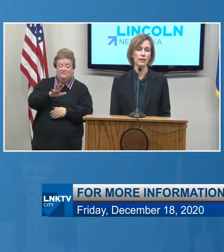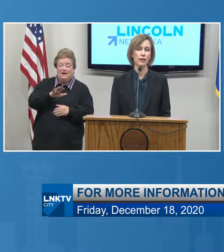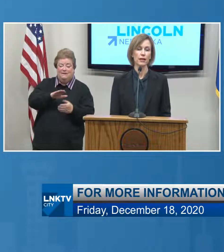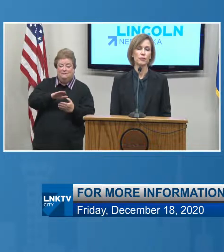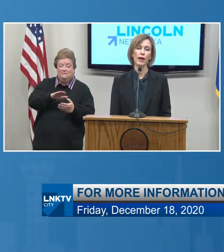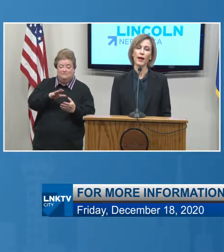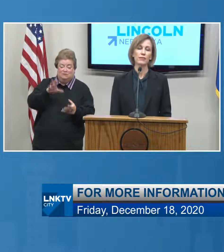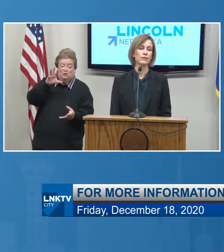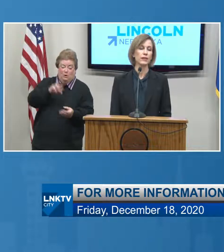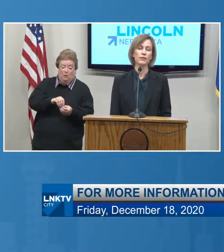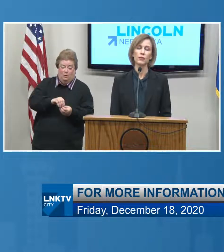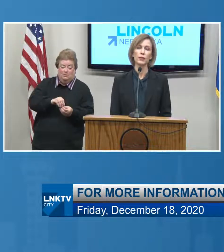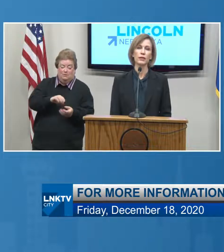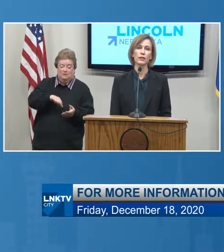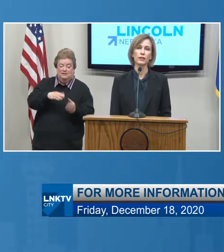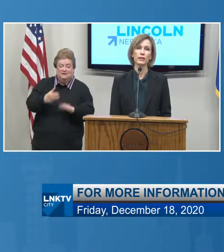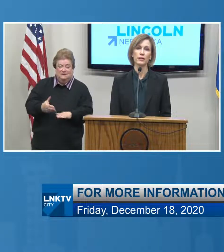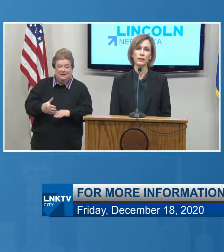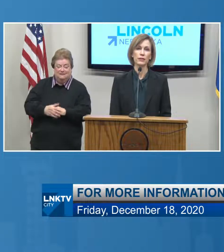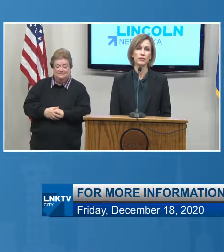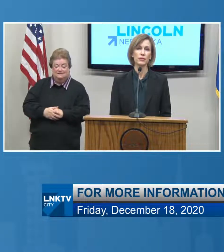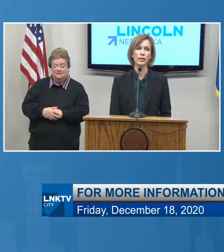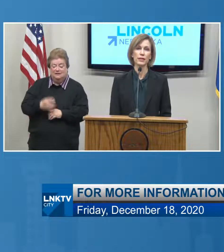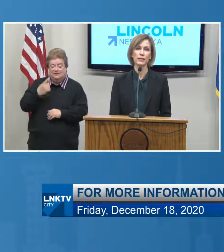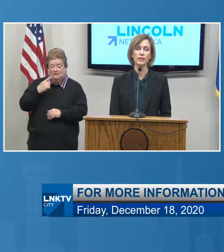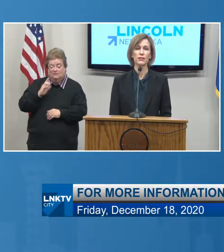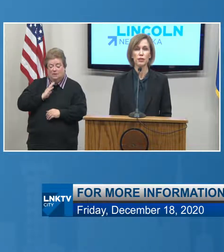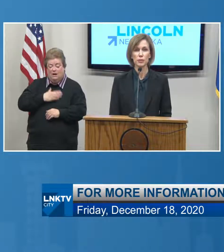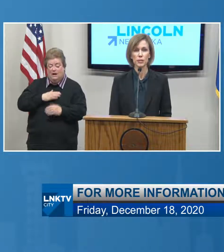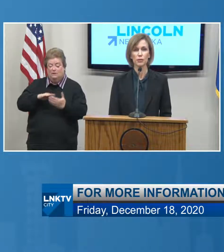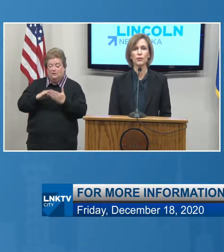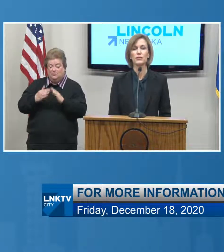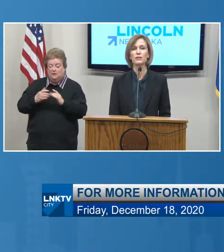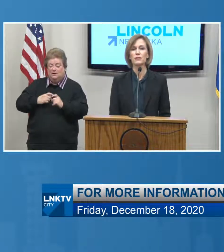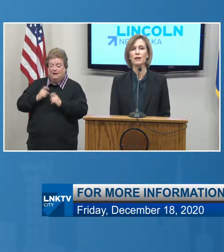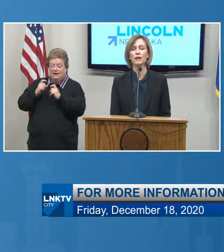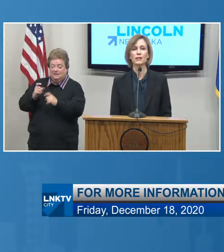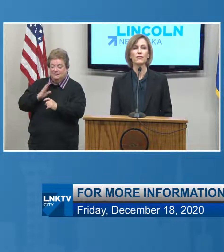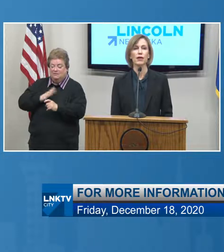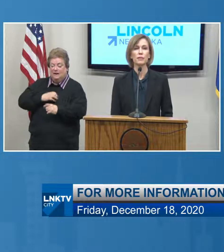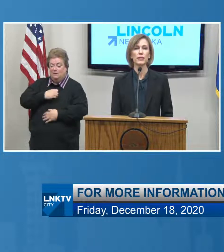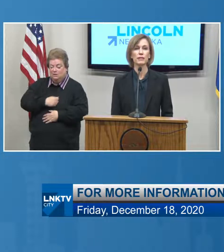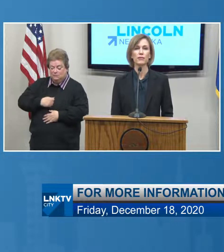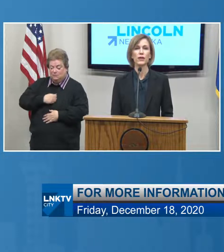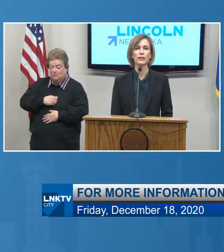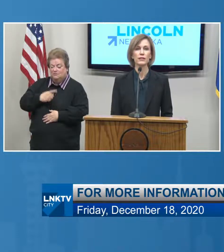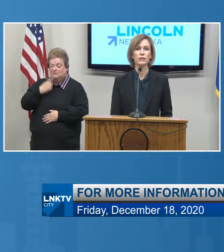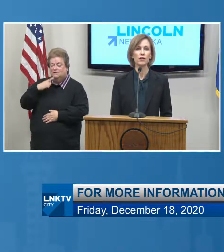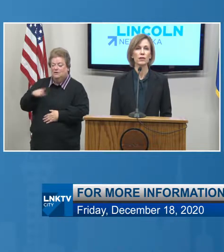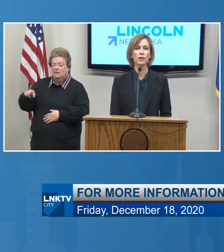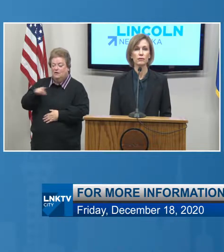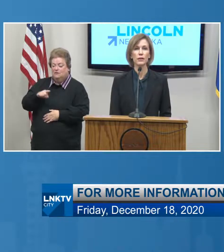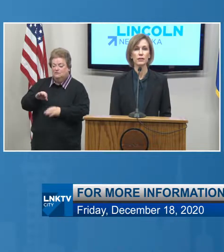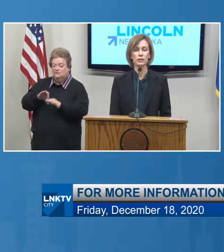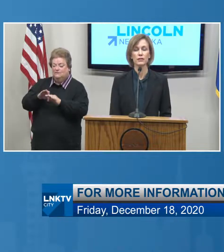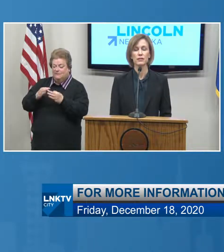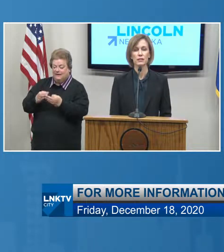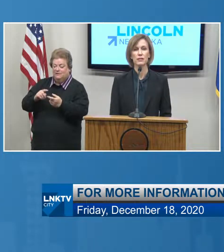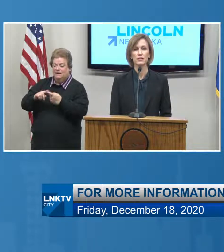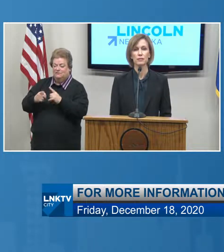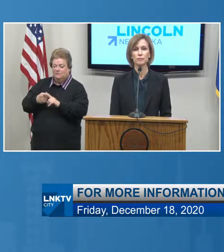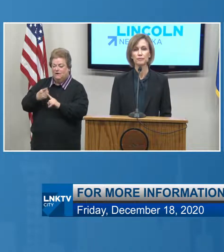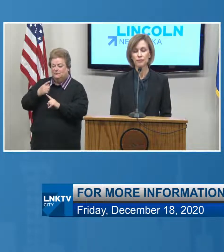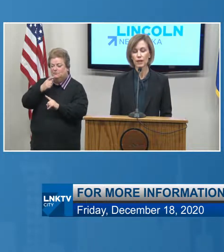deaths. And on behalf of everyone in our community, I extend our deepest condolences to the families and friends who've lost loved ones to